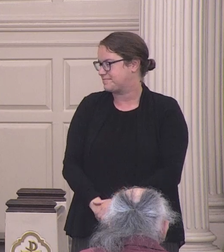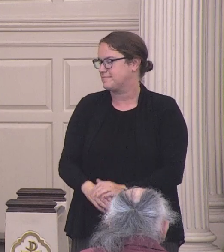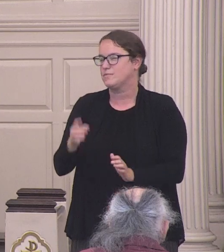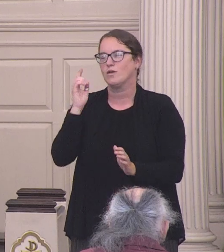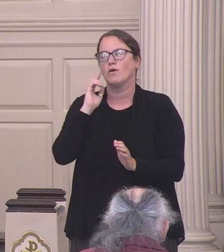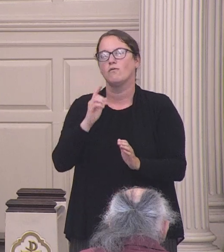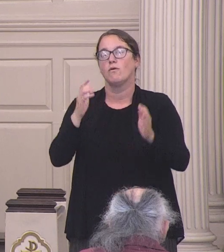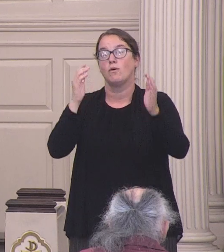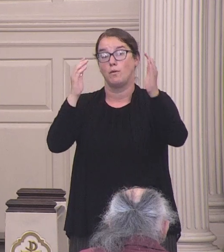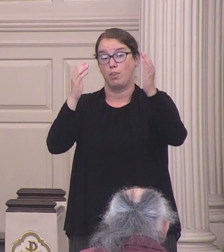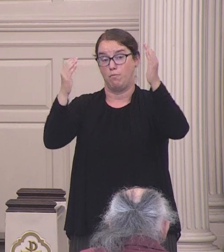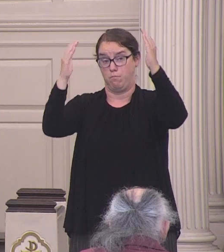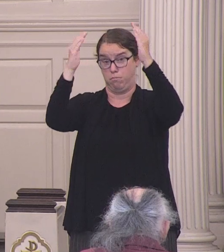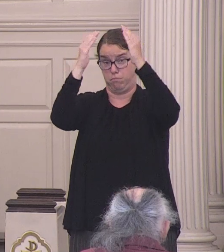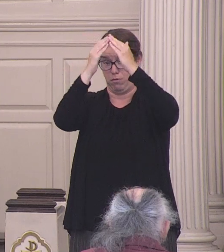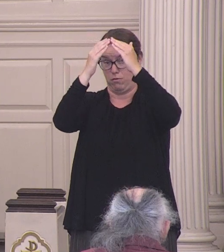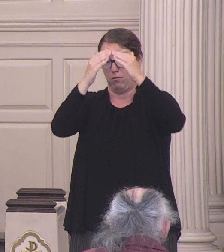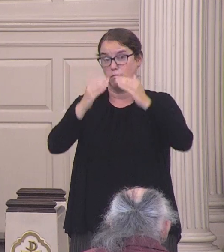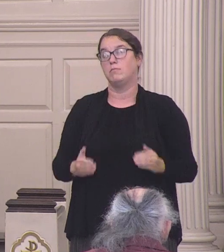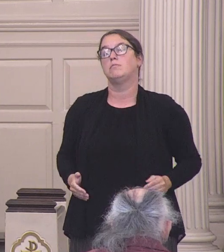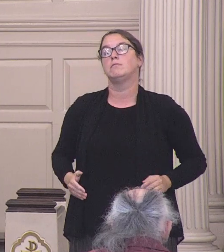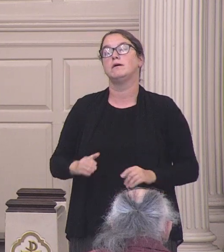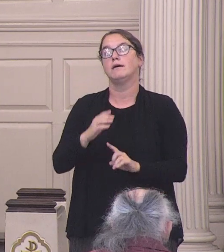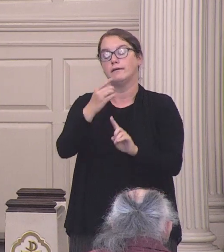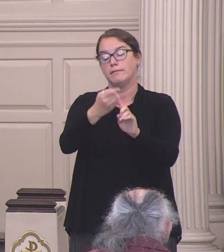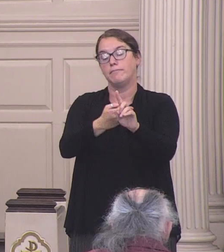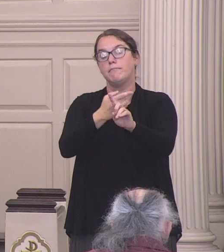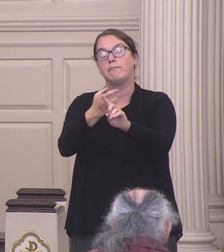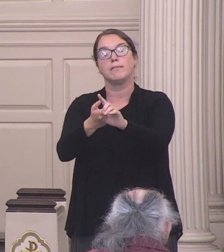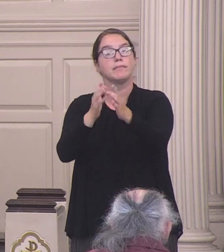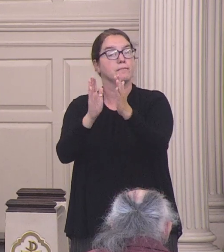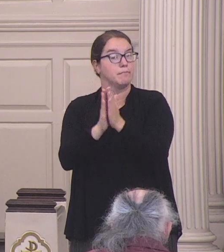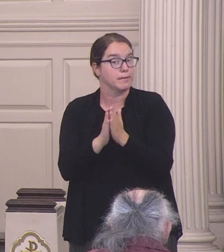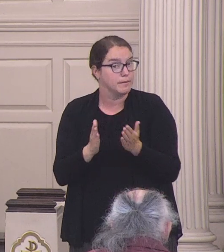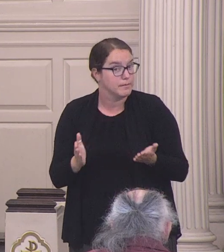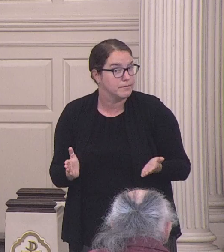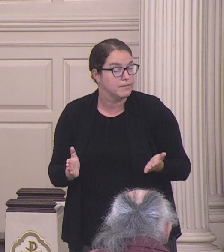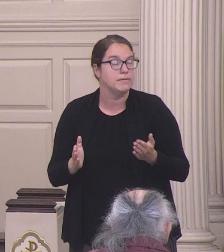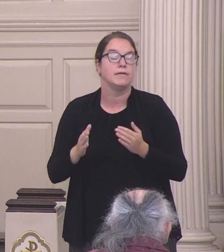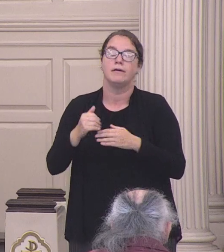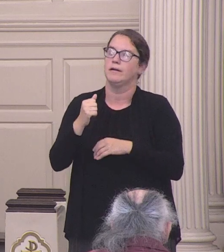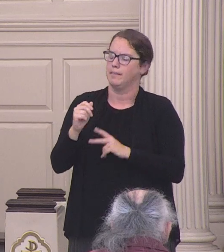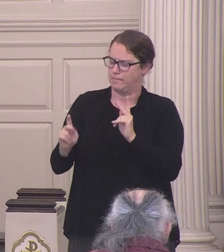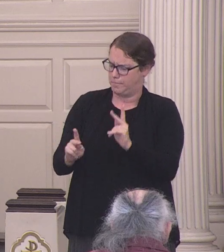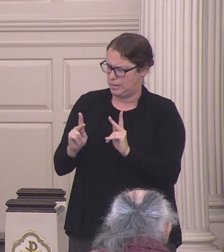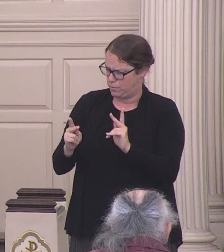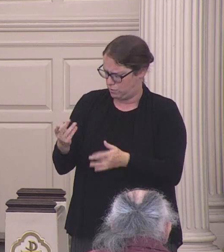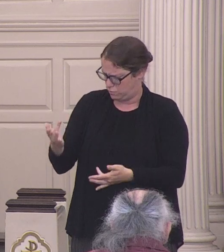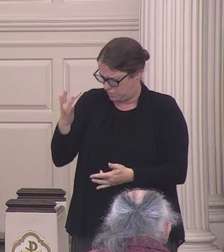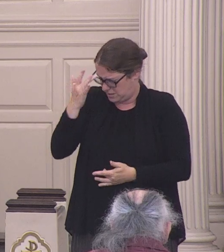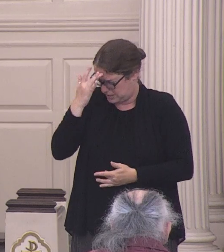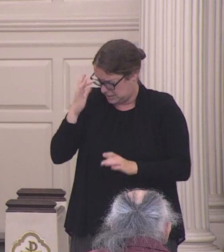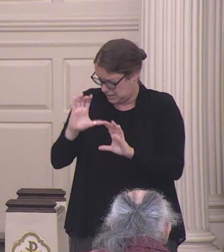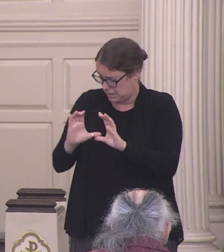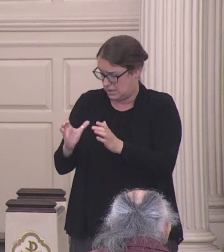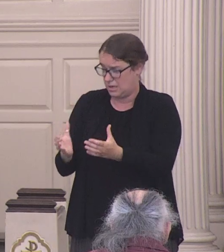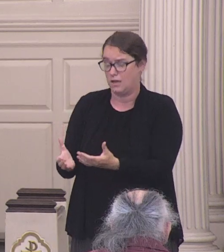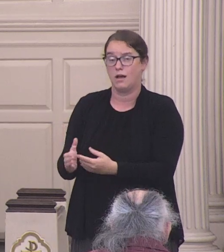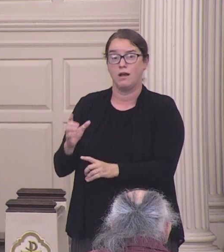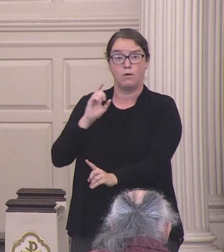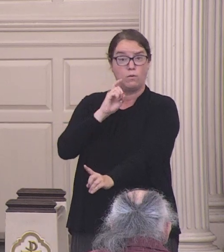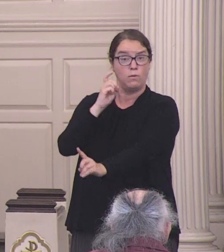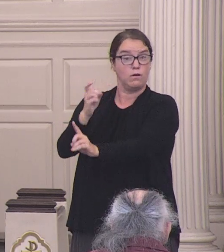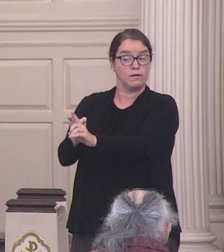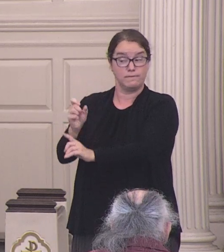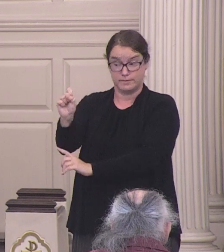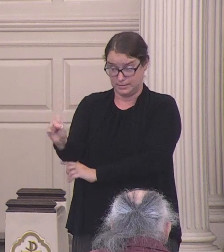For the Pope's monthly intention, that the sacrament of the anointing of the sick confer to those who receive it